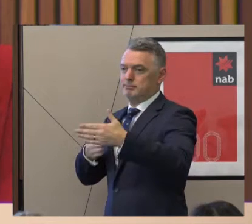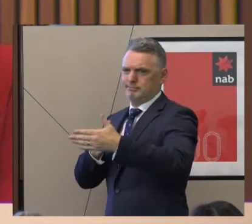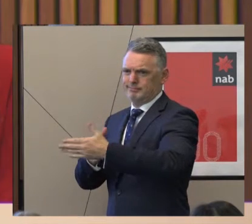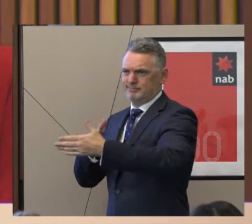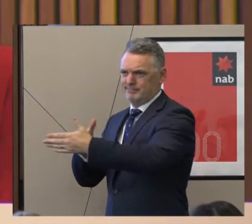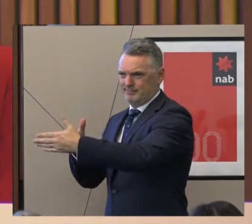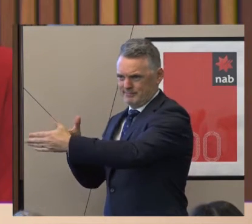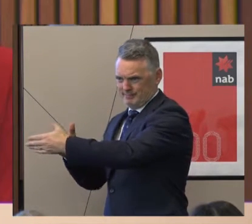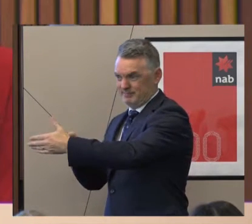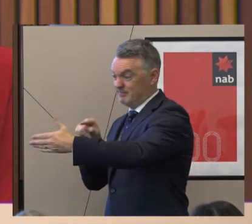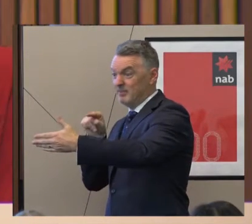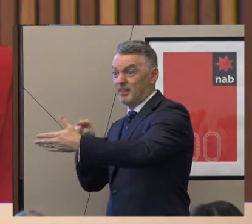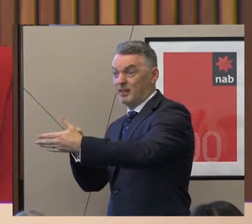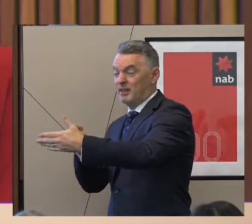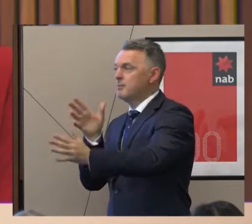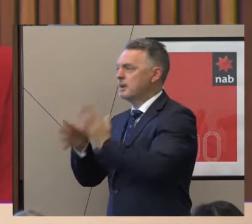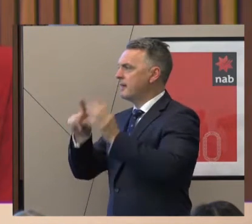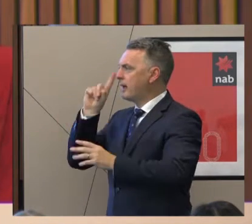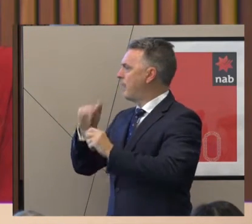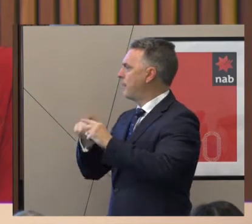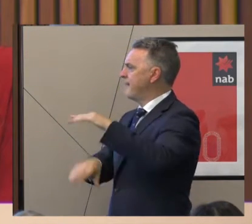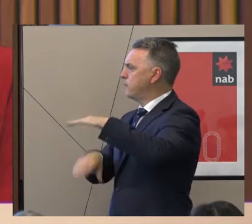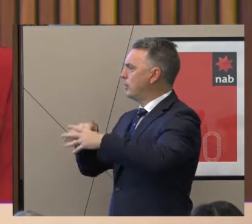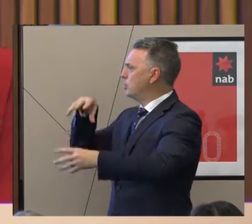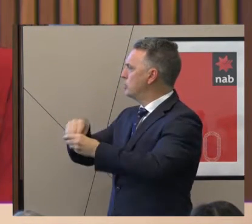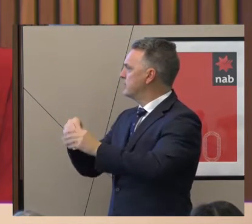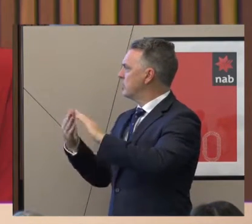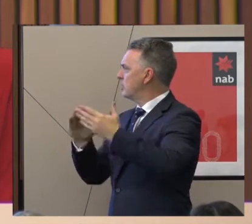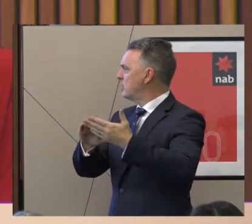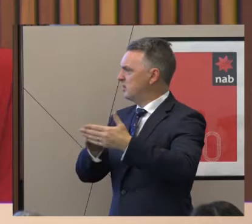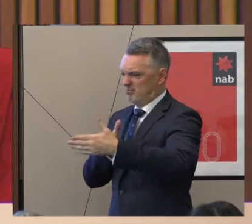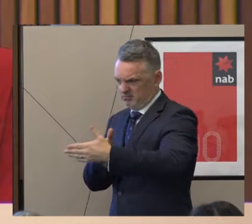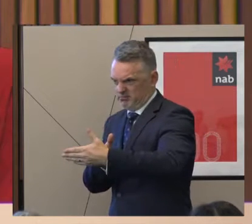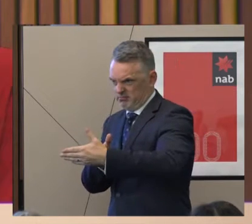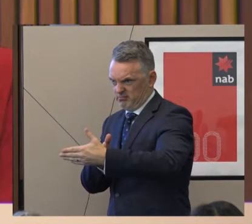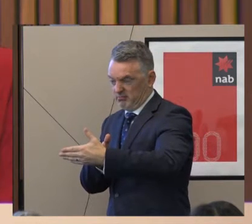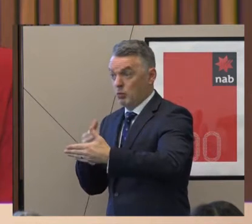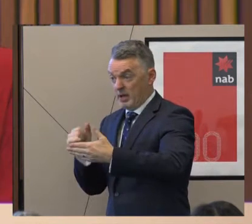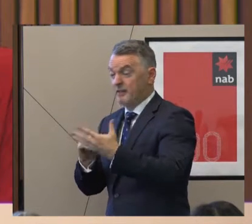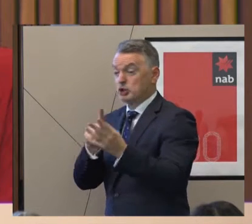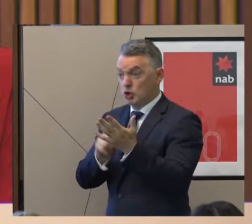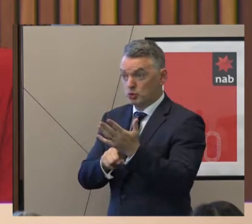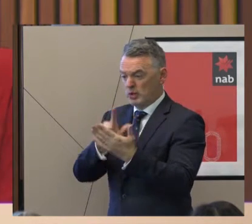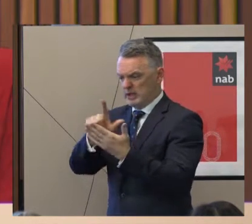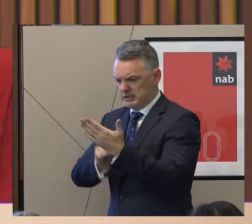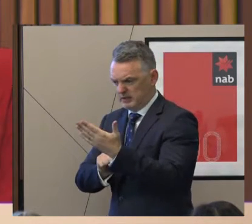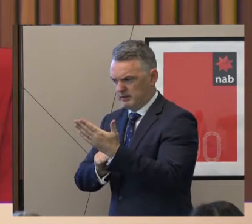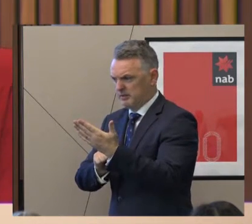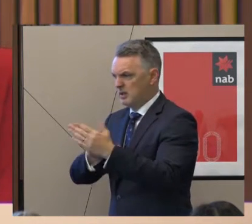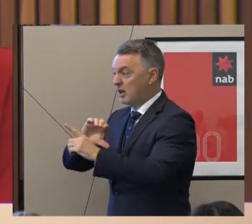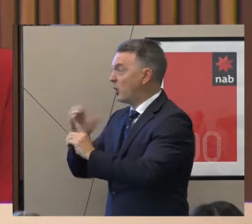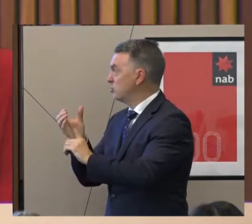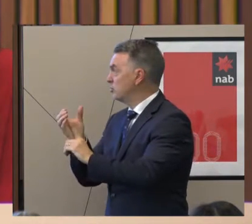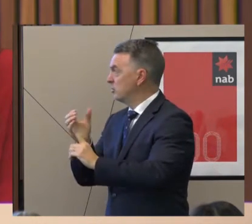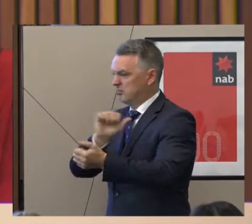these barriers prevent them from being fully included in society, and they're social, legislative, and cultural hurdles that continue